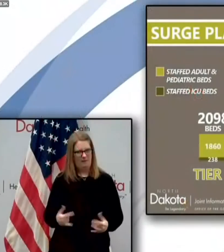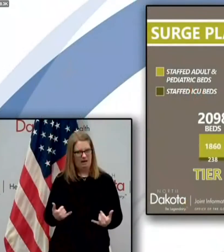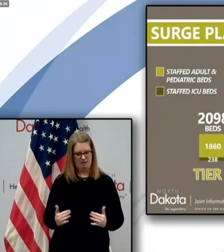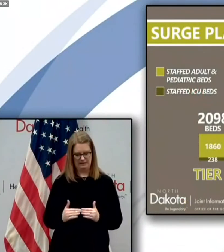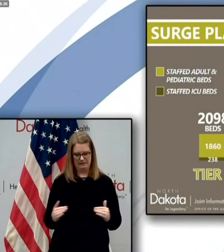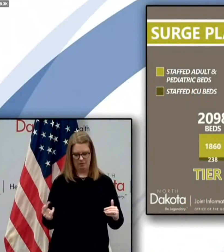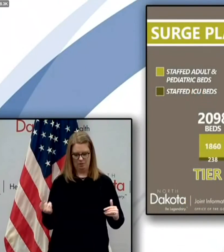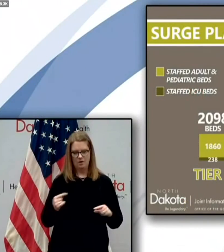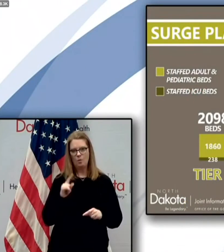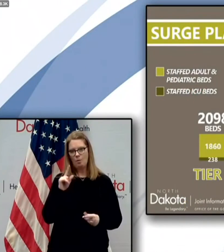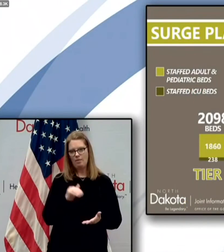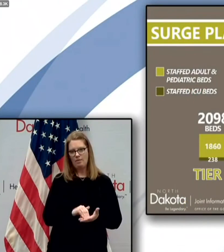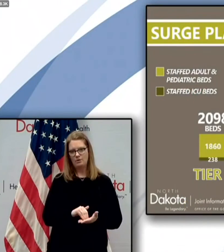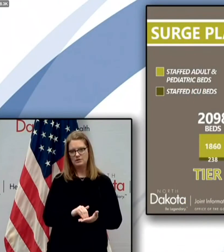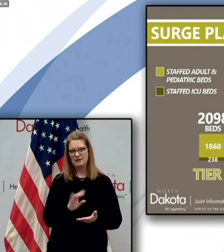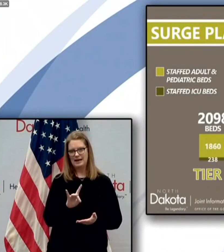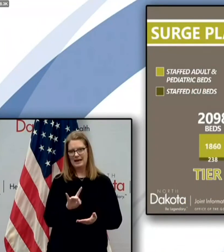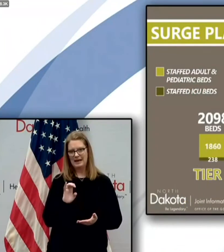we have